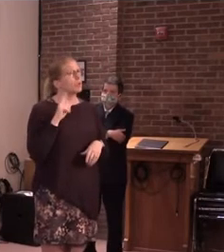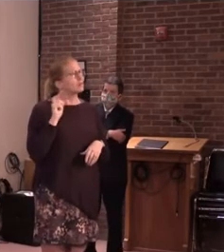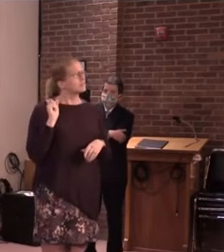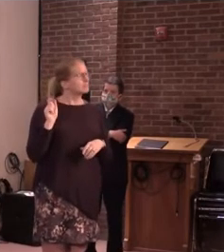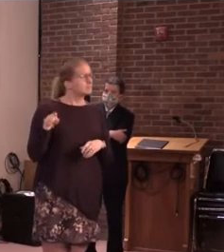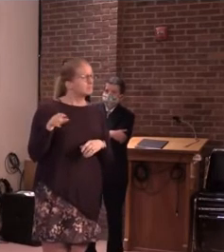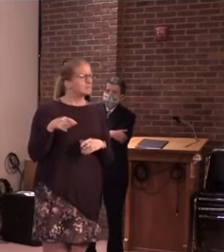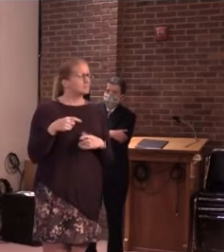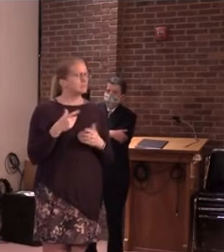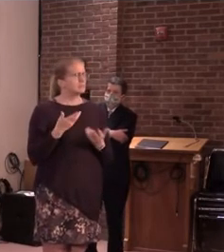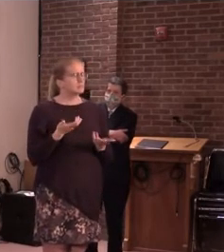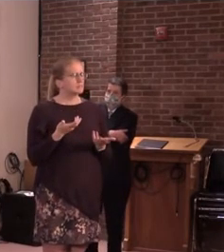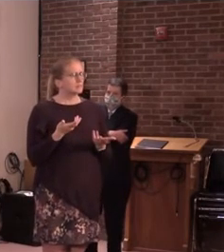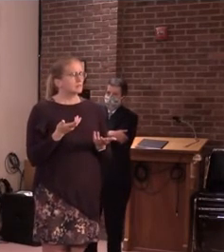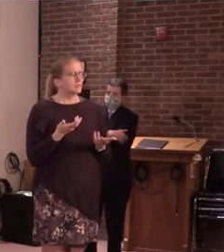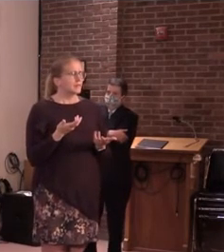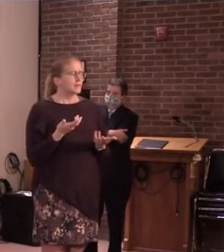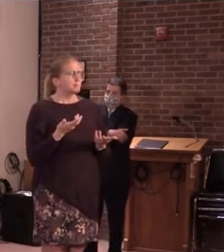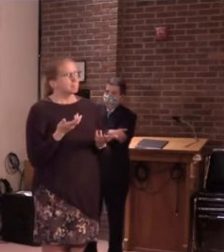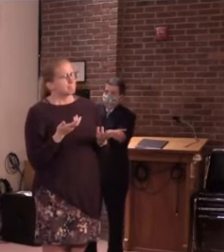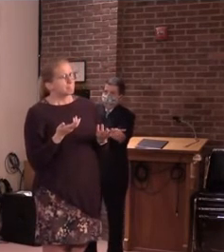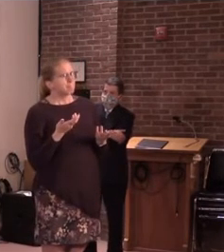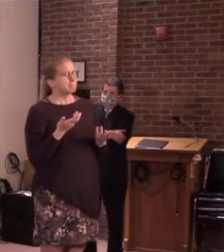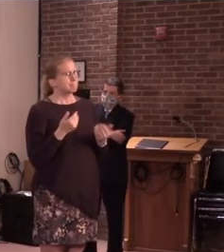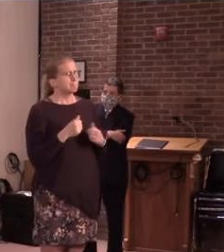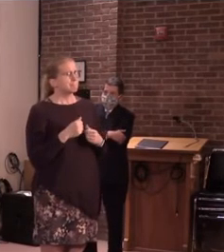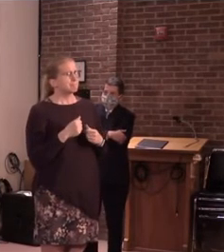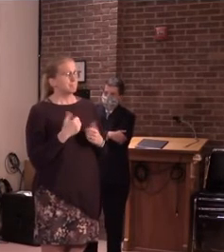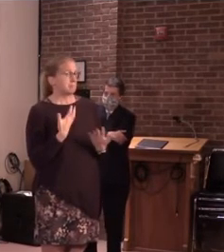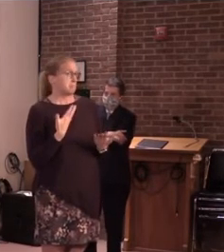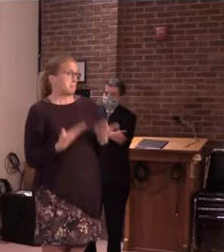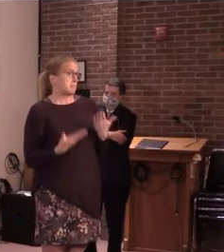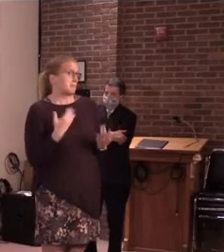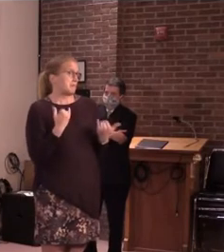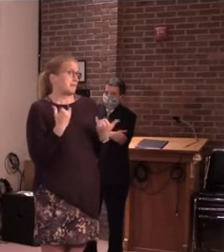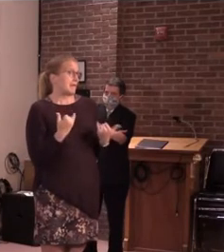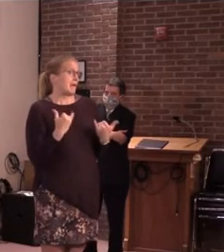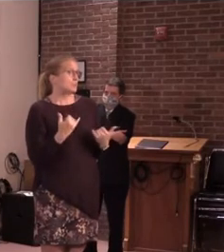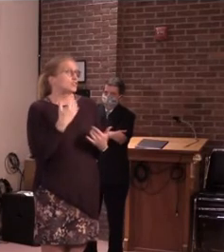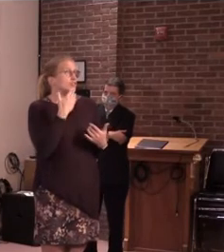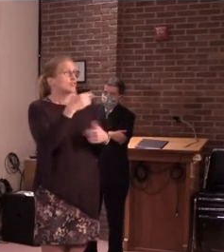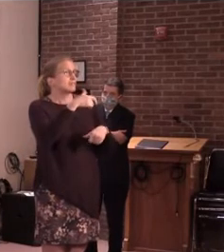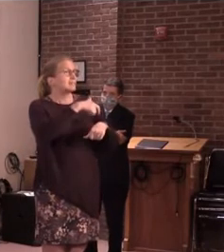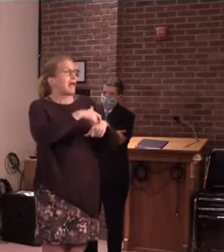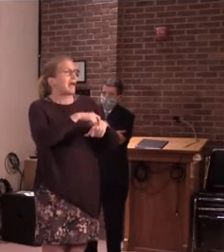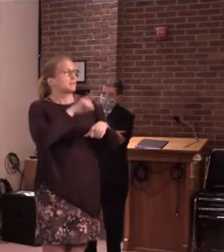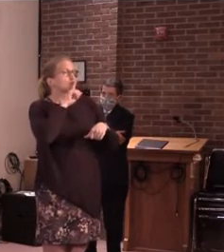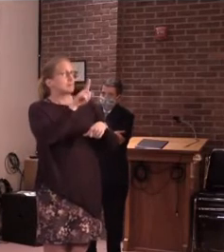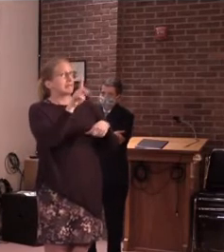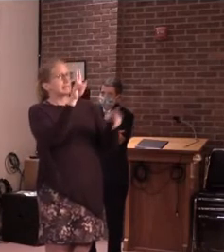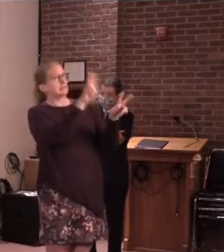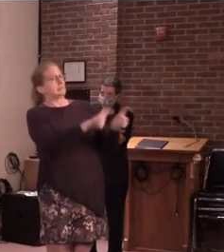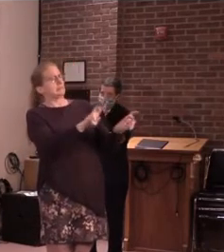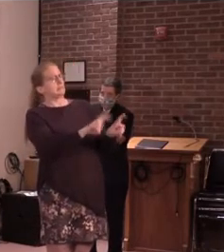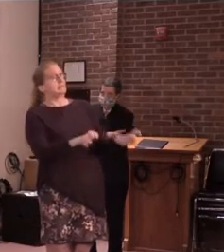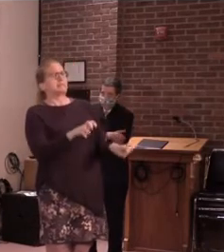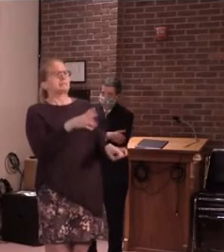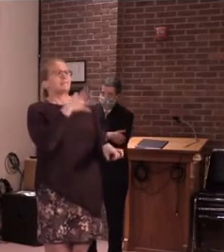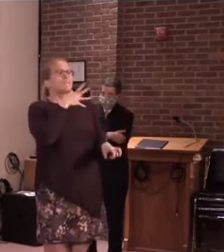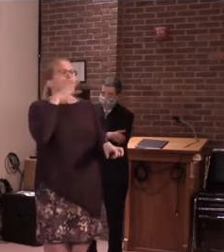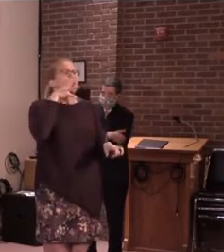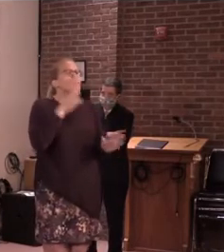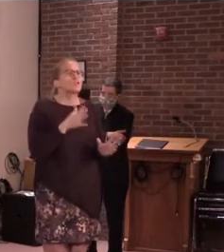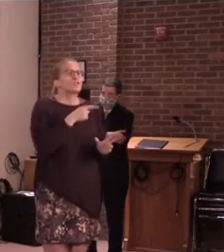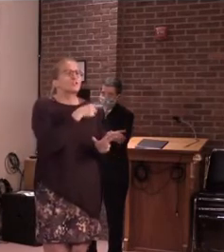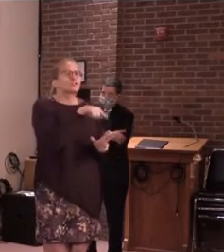is this an opportunity to re-examine some of the dairy industry, the dairy farms that have really